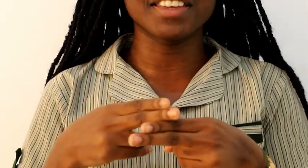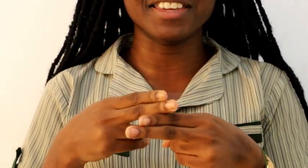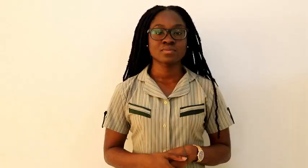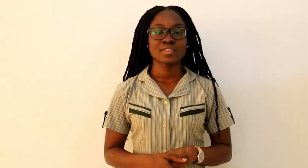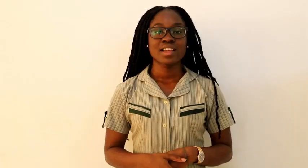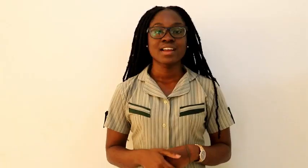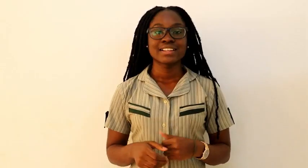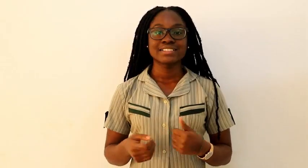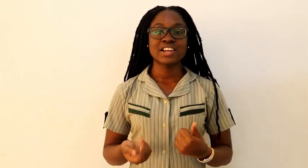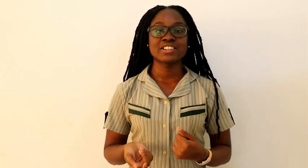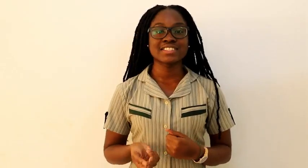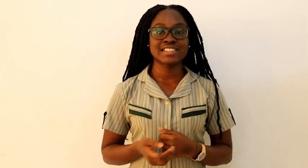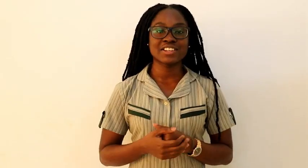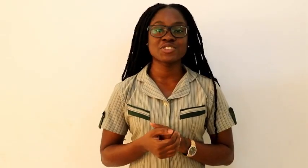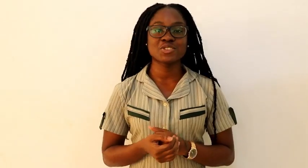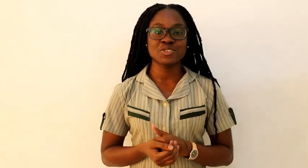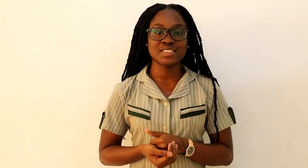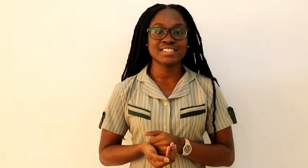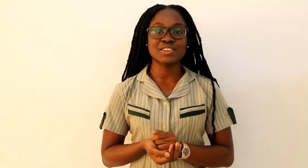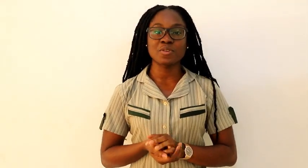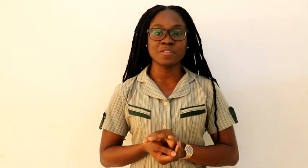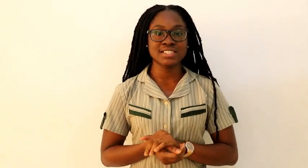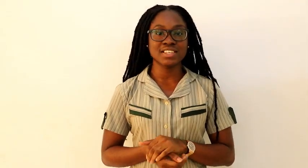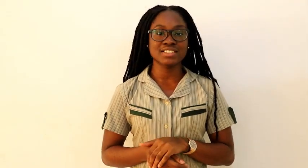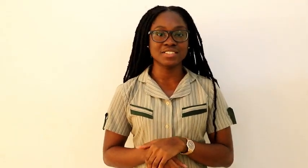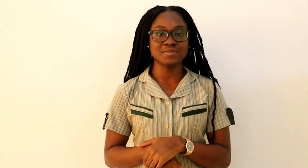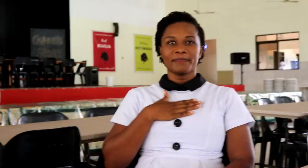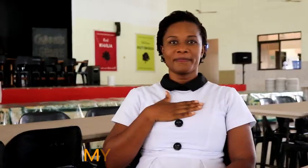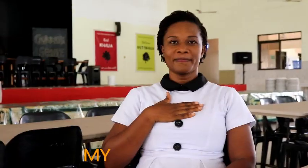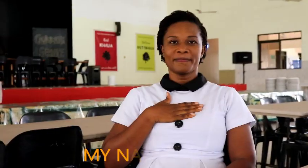name. Now let's learn how to use it in a conversation.